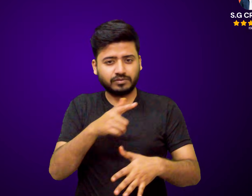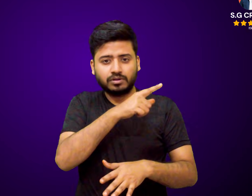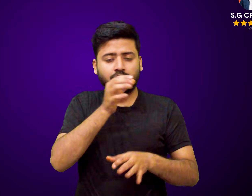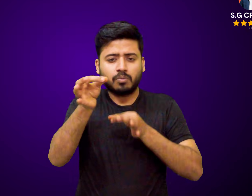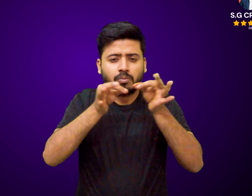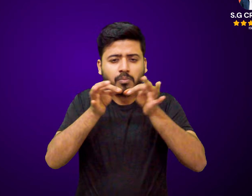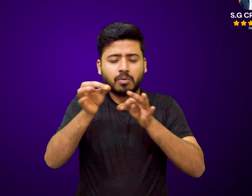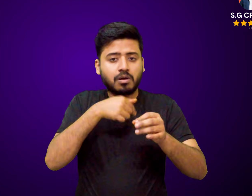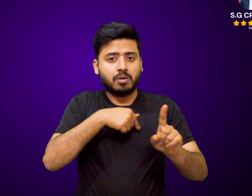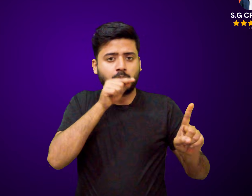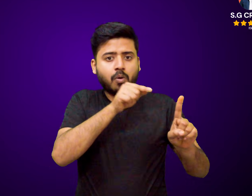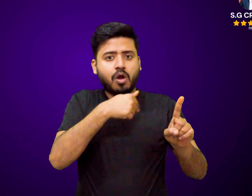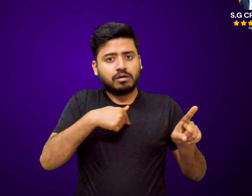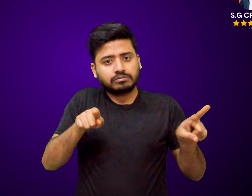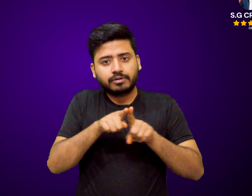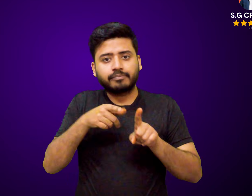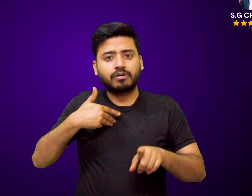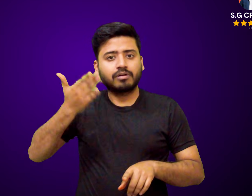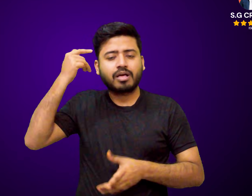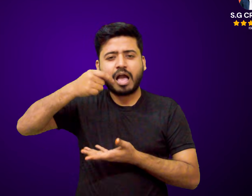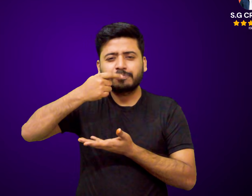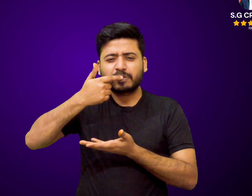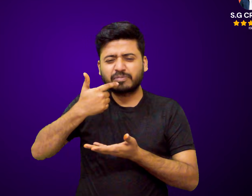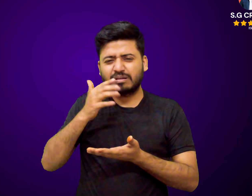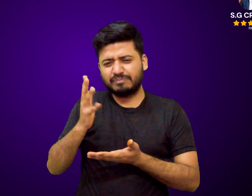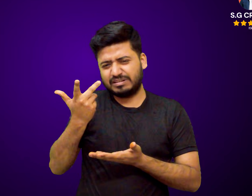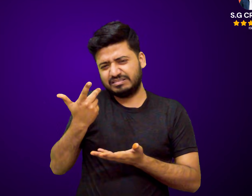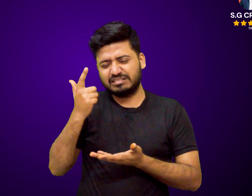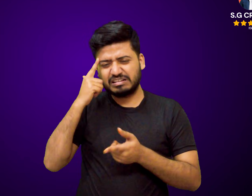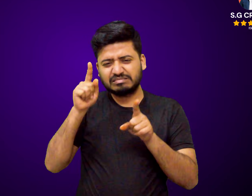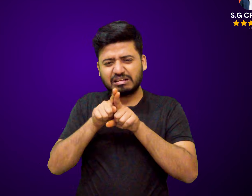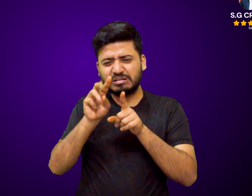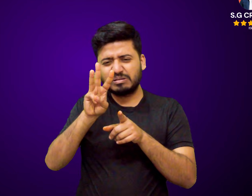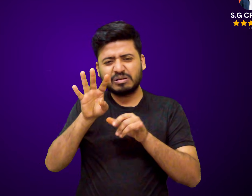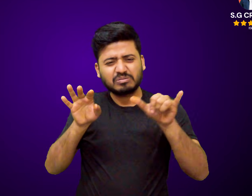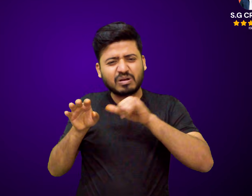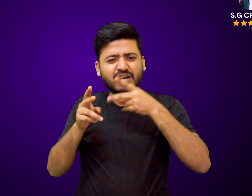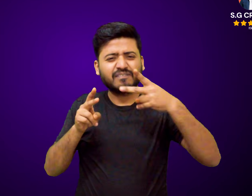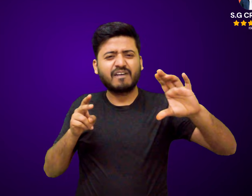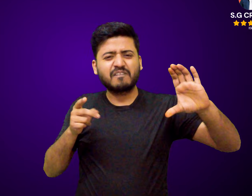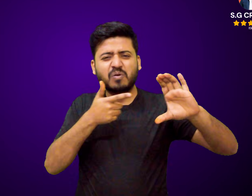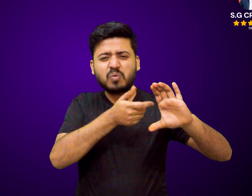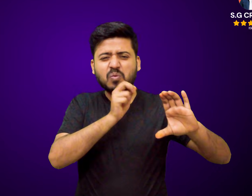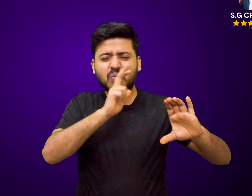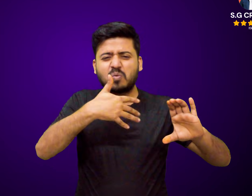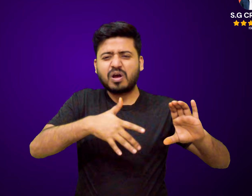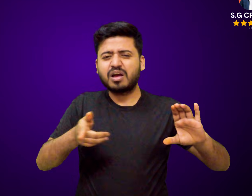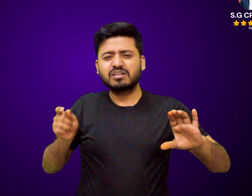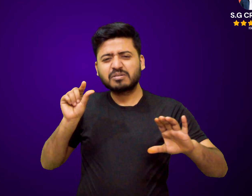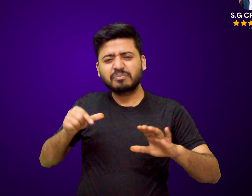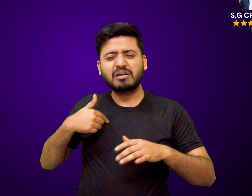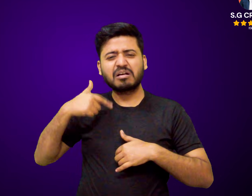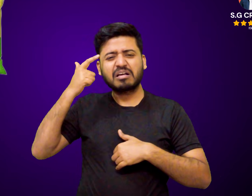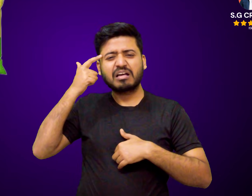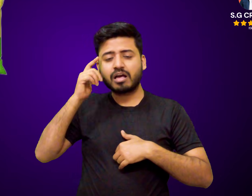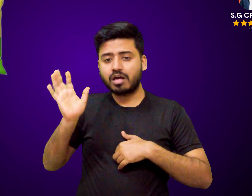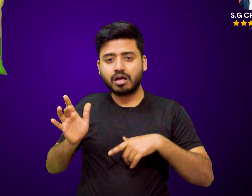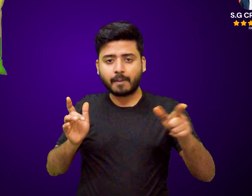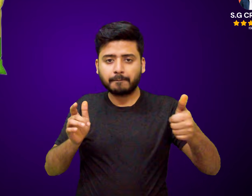hygiene standards set by Indian food regulators, FSSAI, and international bodies. Product safety and quality. Amul